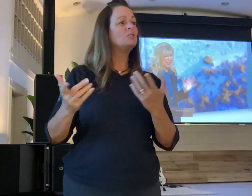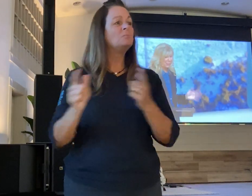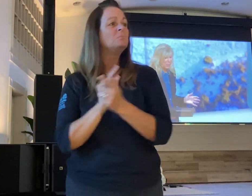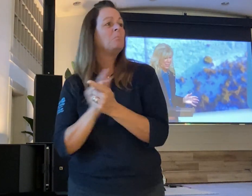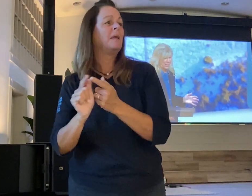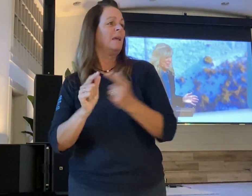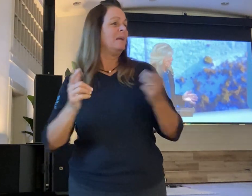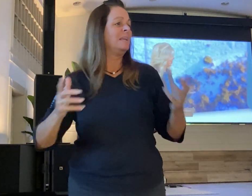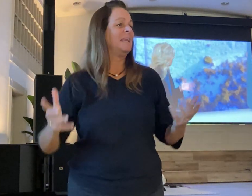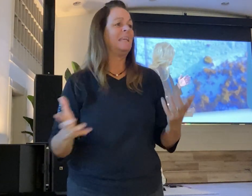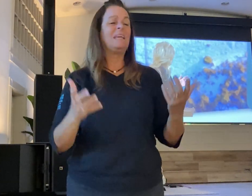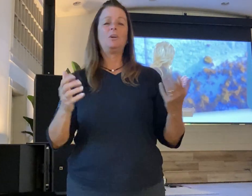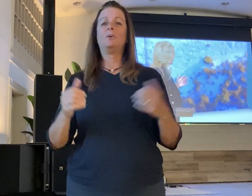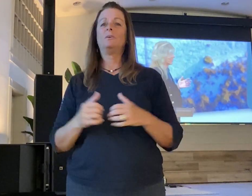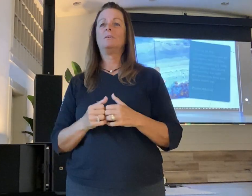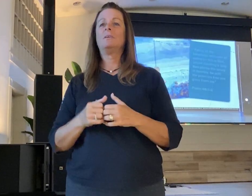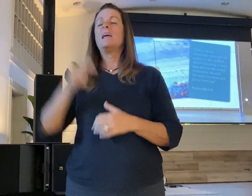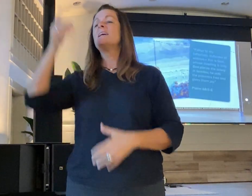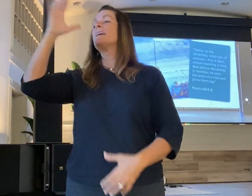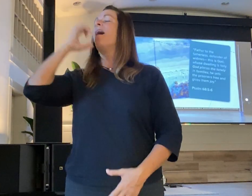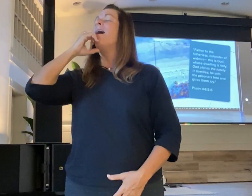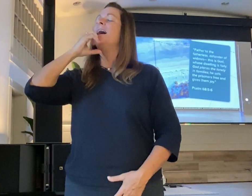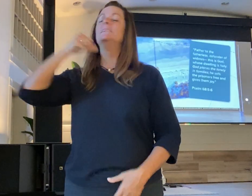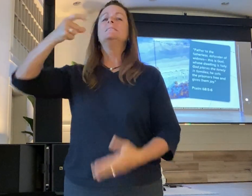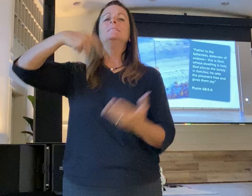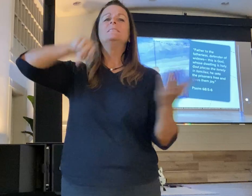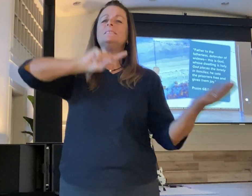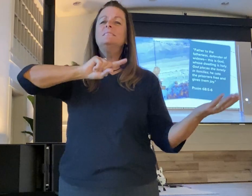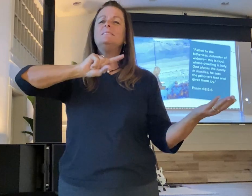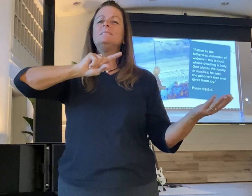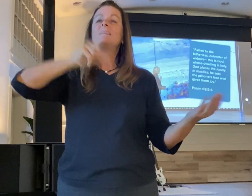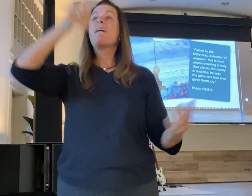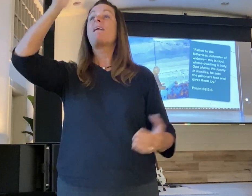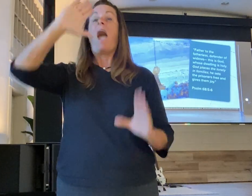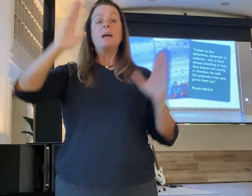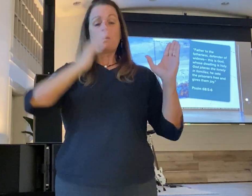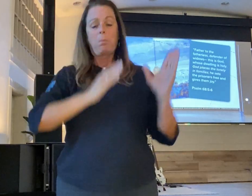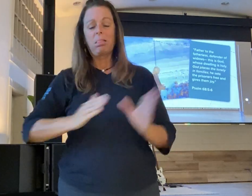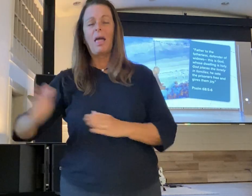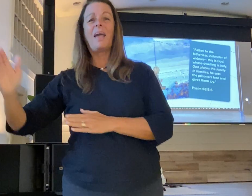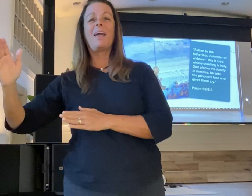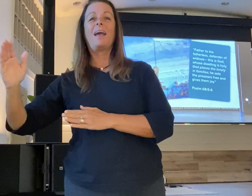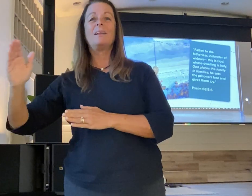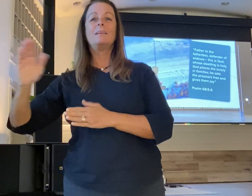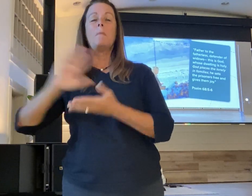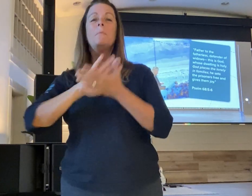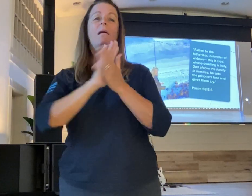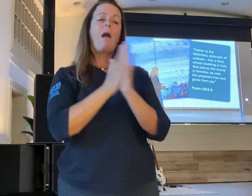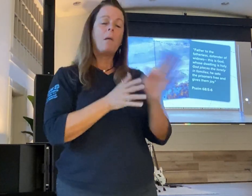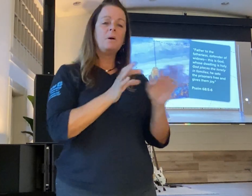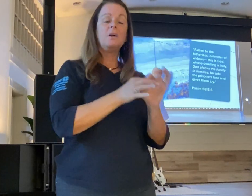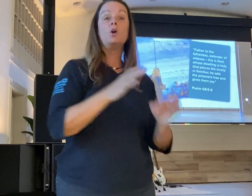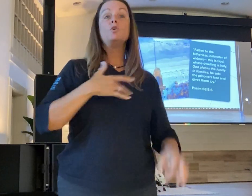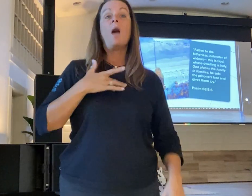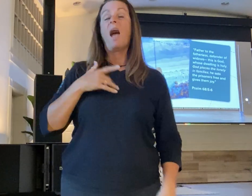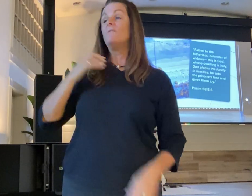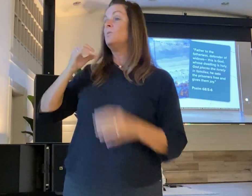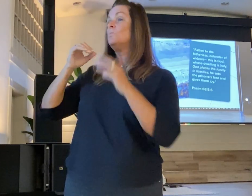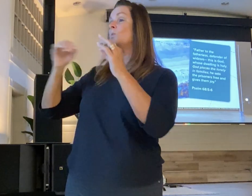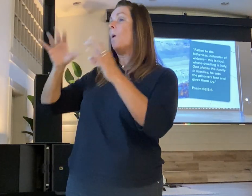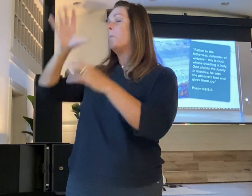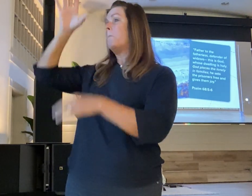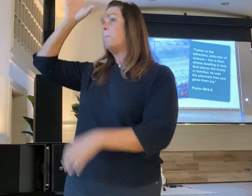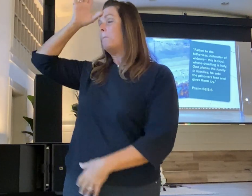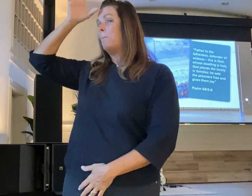look at this verse for a minute, because I love it, because this is God's design. It says, "Father to the fatherless, defender of widows,